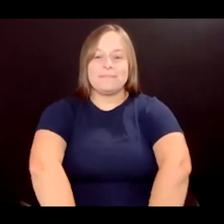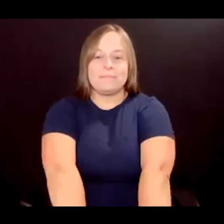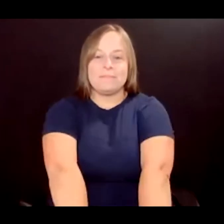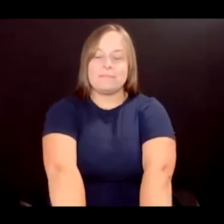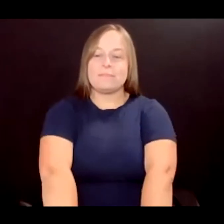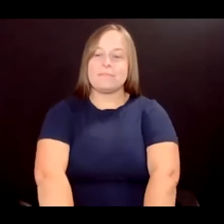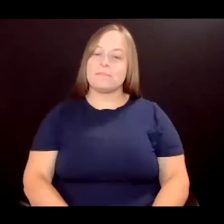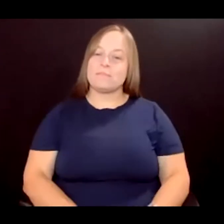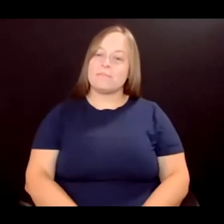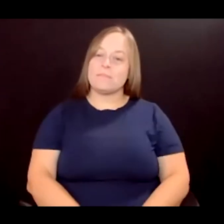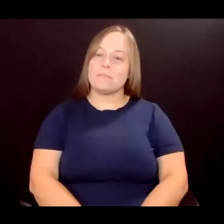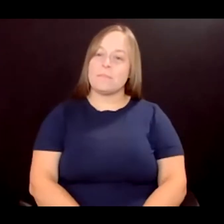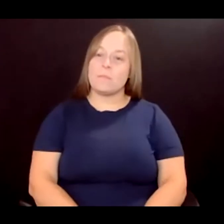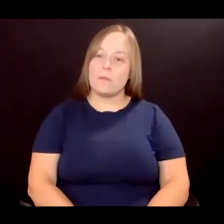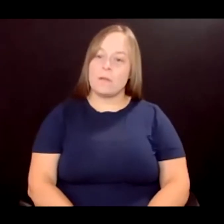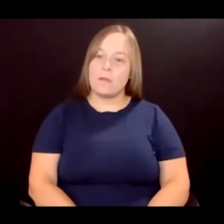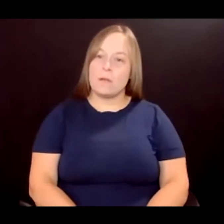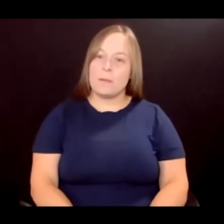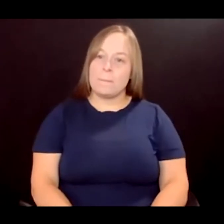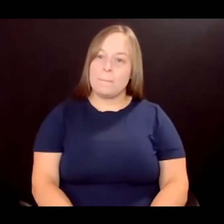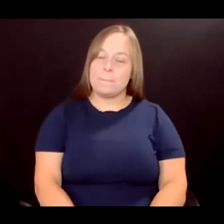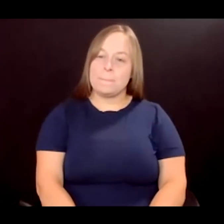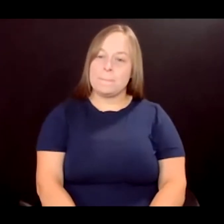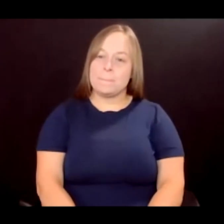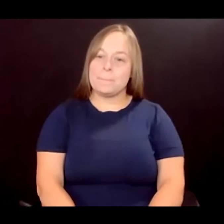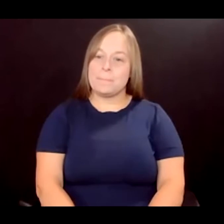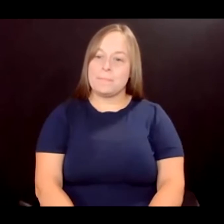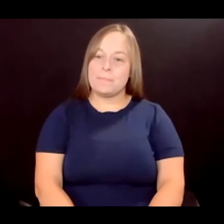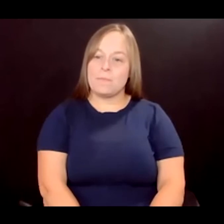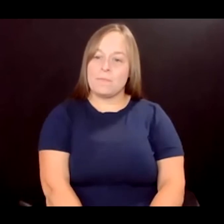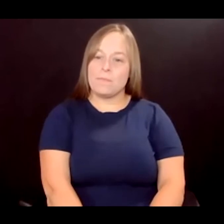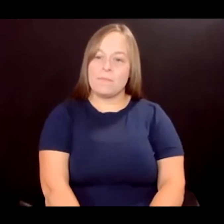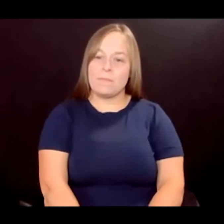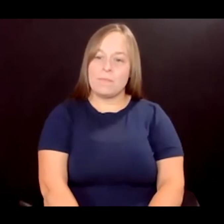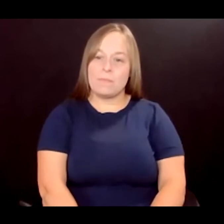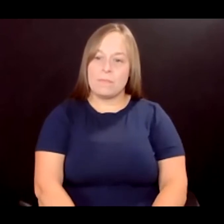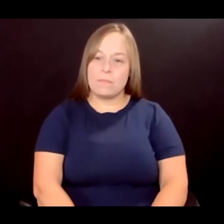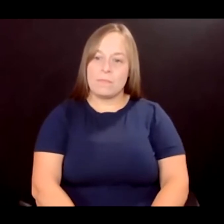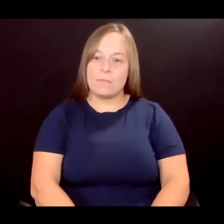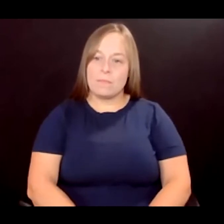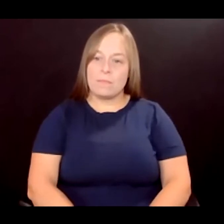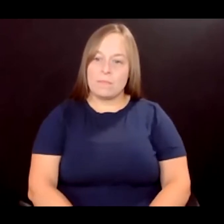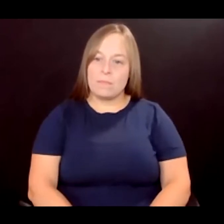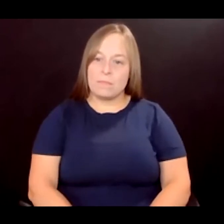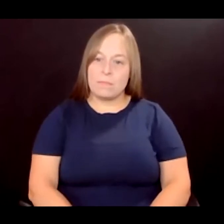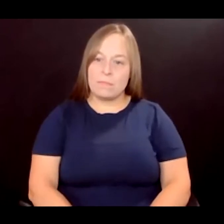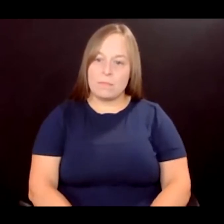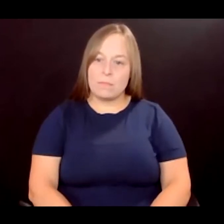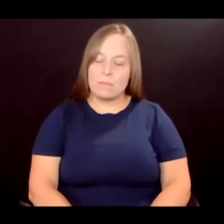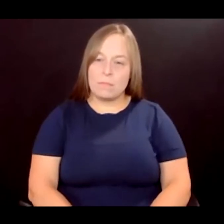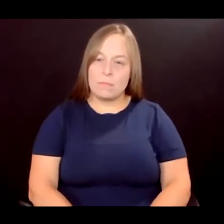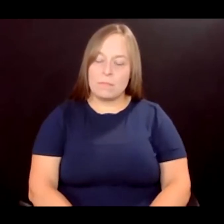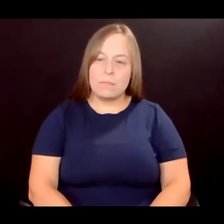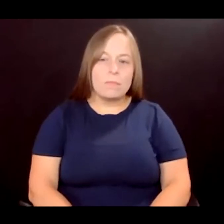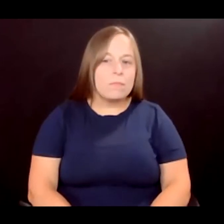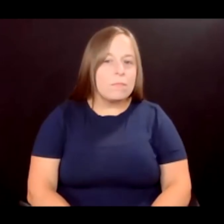people in Albany and have something done. Thank you. Oh, you're welcome. Oh, so thanks for that question. It's a really great question.